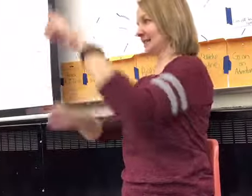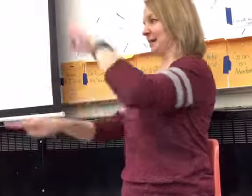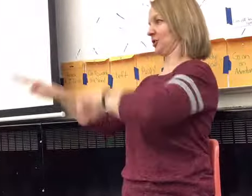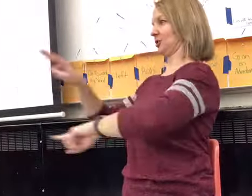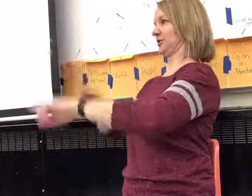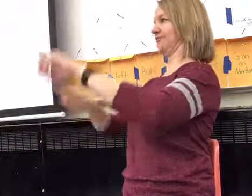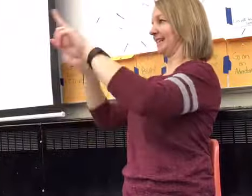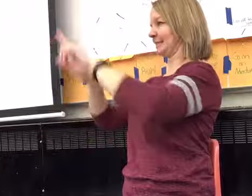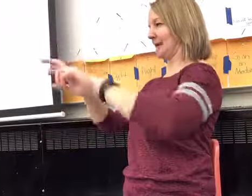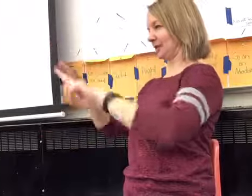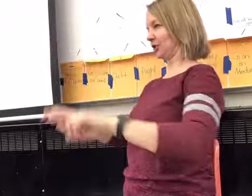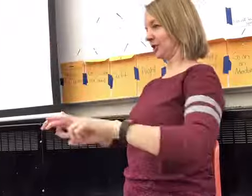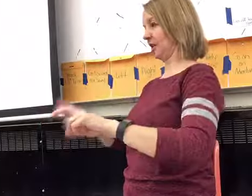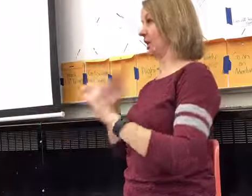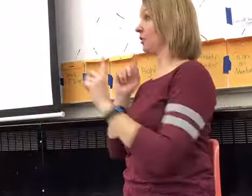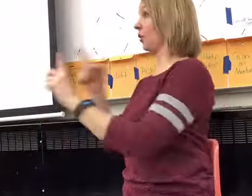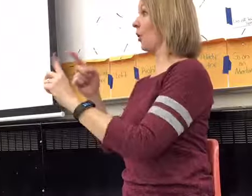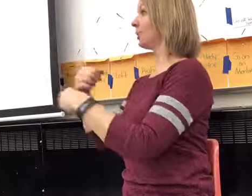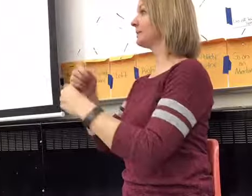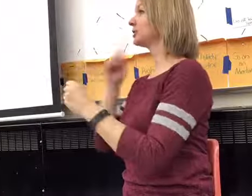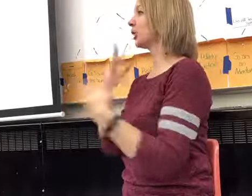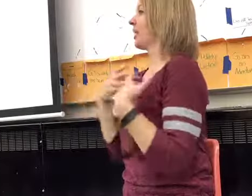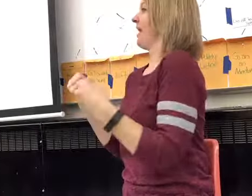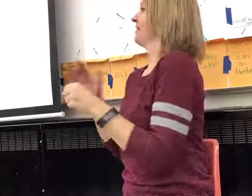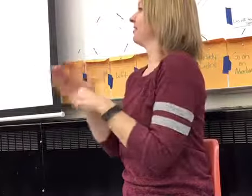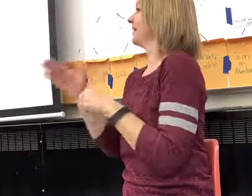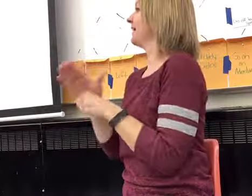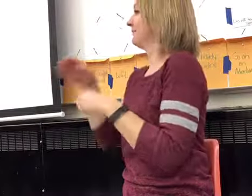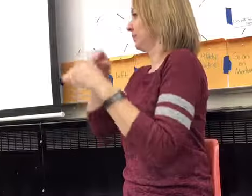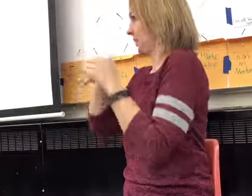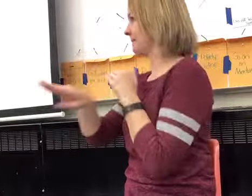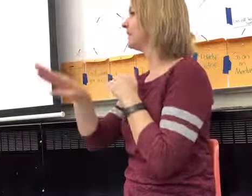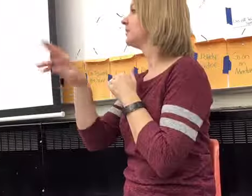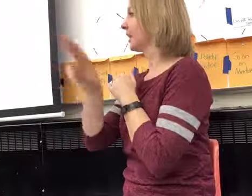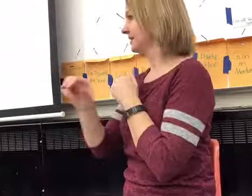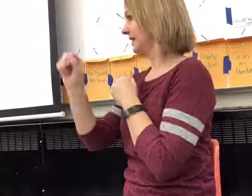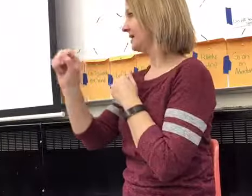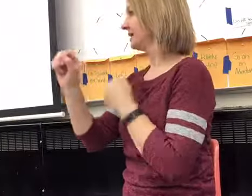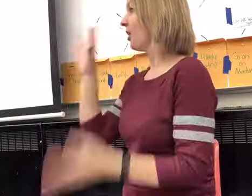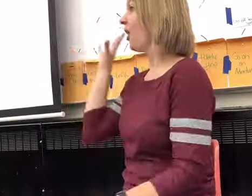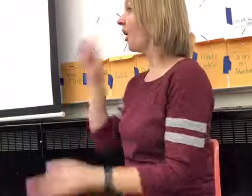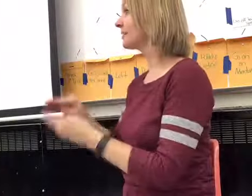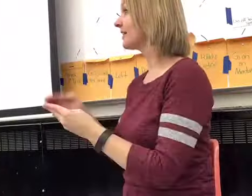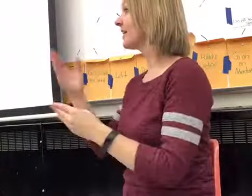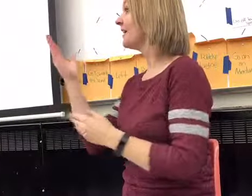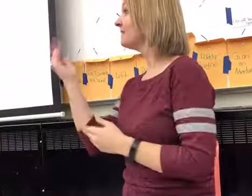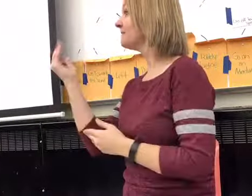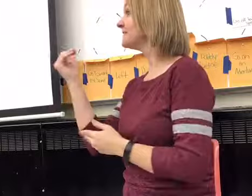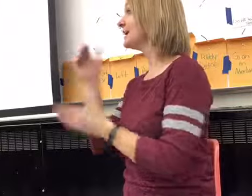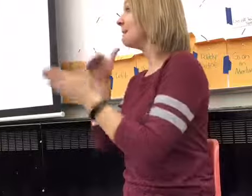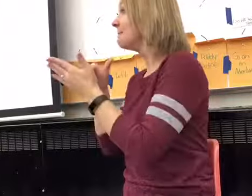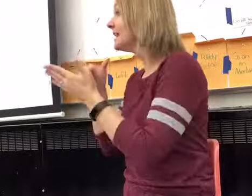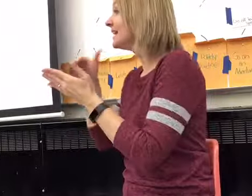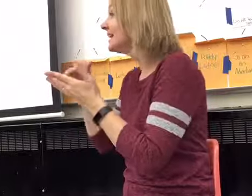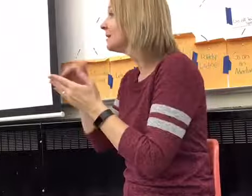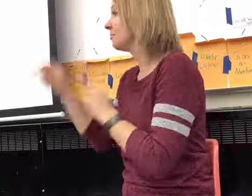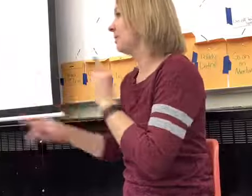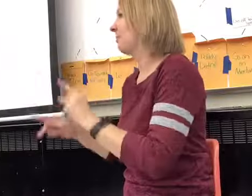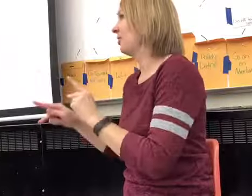is basically to make sure that you are healthy enough to enter the United States. Altogether, almost 15 million people come through Ellis Island. You have